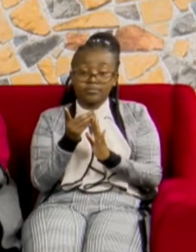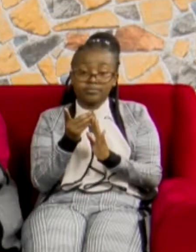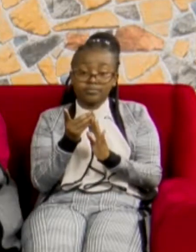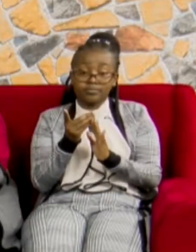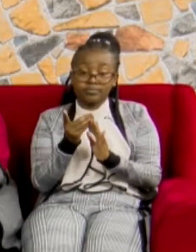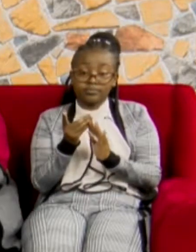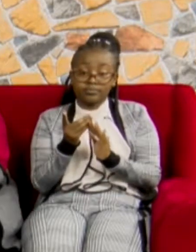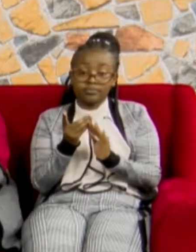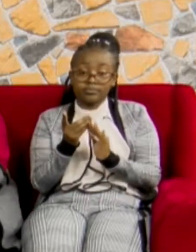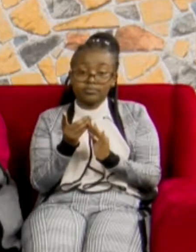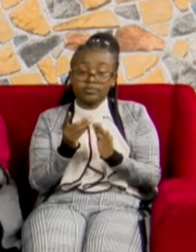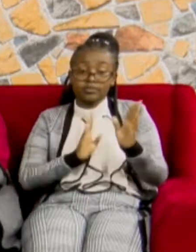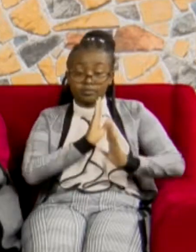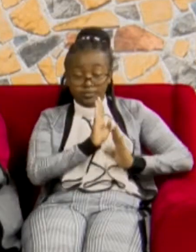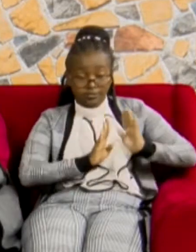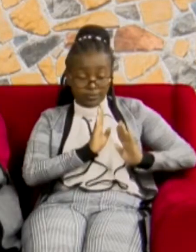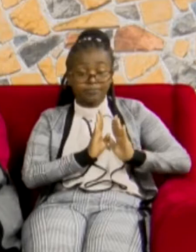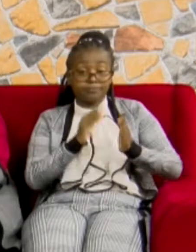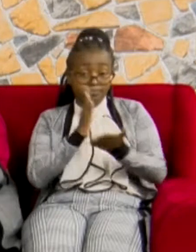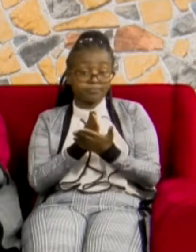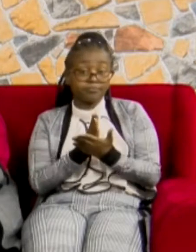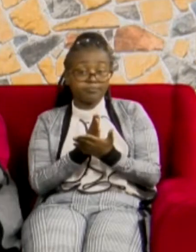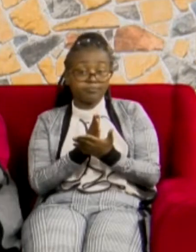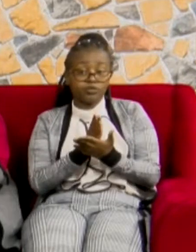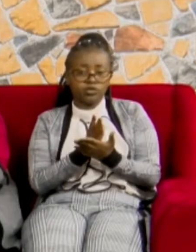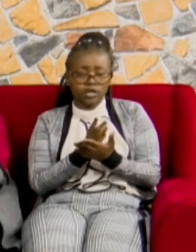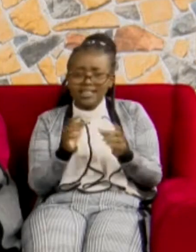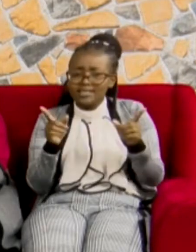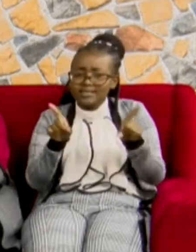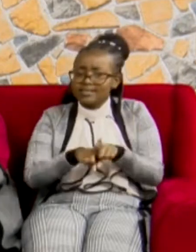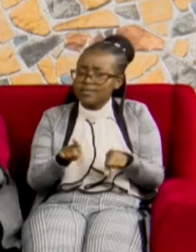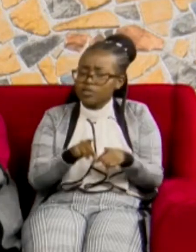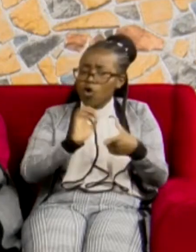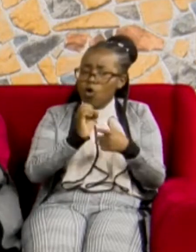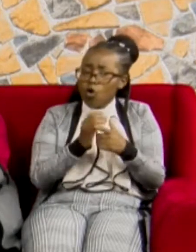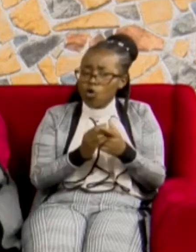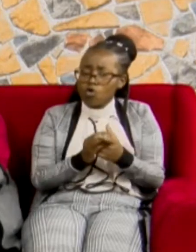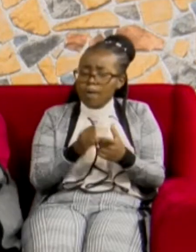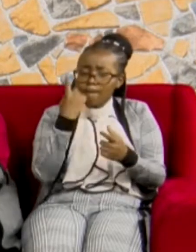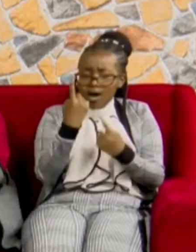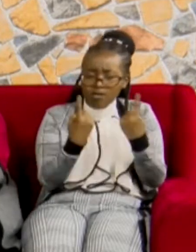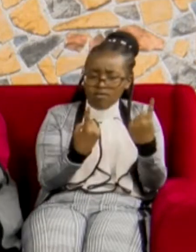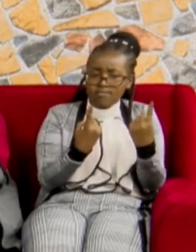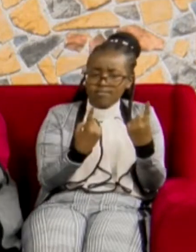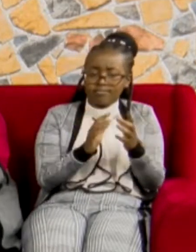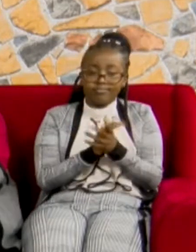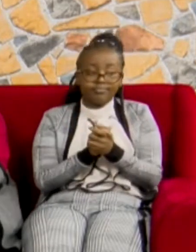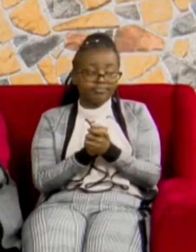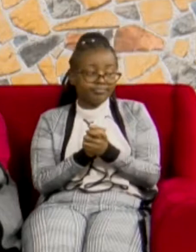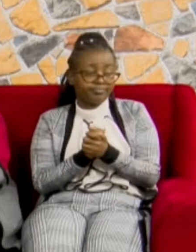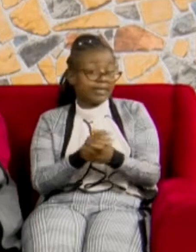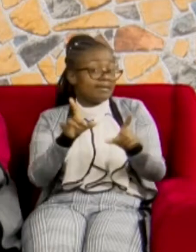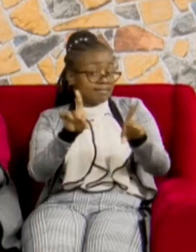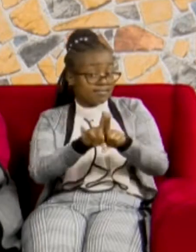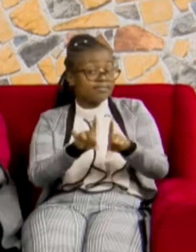was behavioral, right? Do they go hand in hand, or it's either or? So it's the